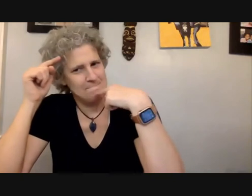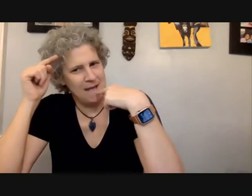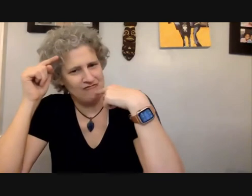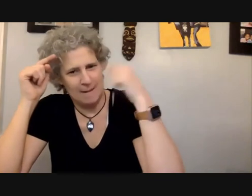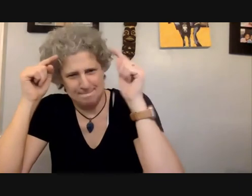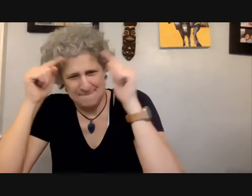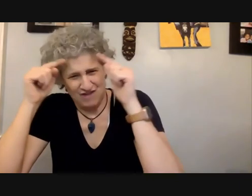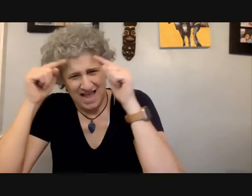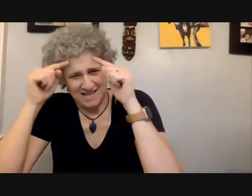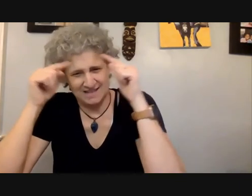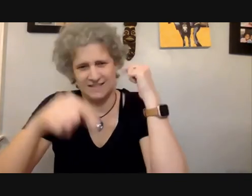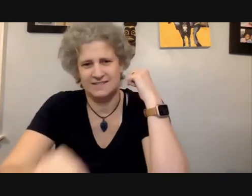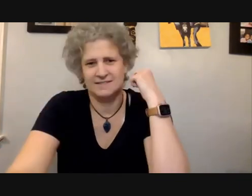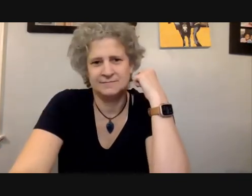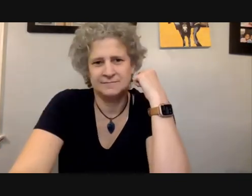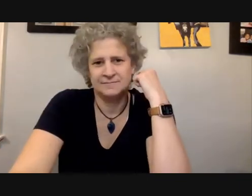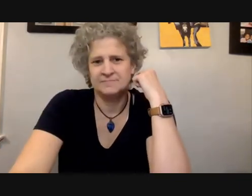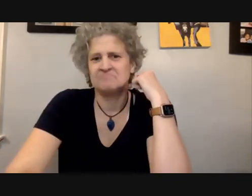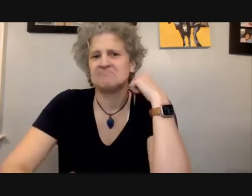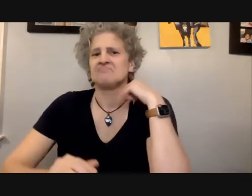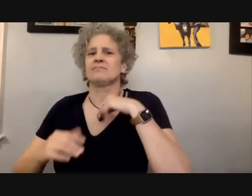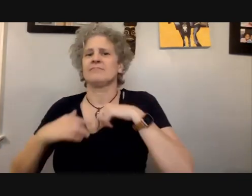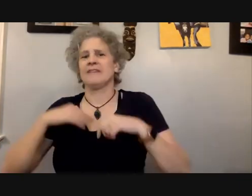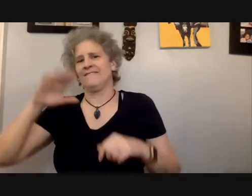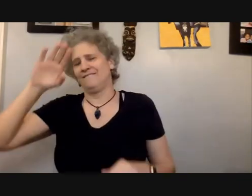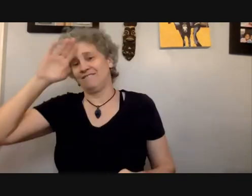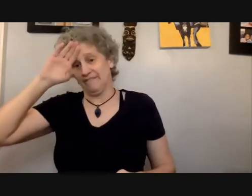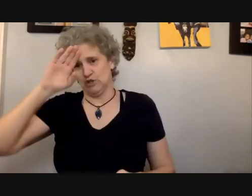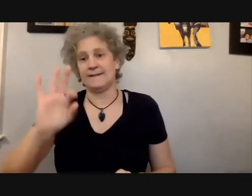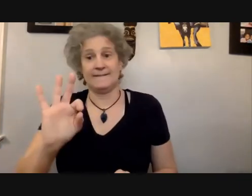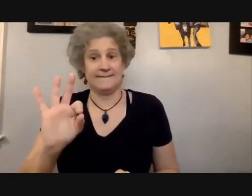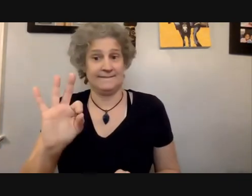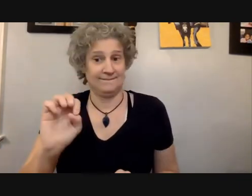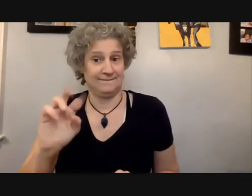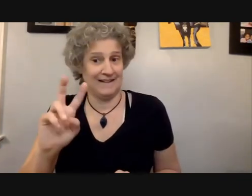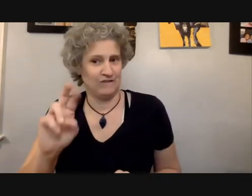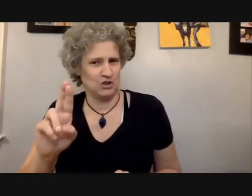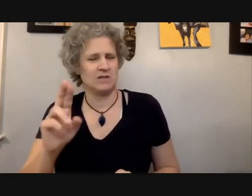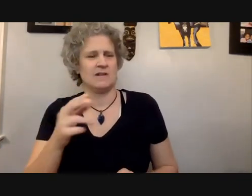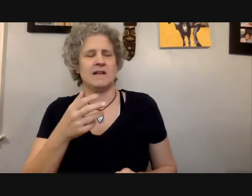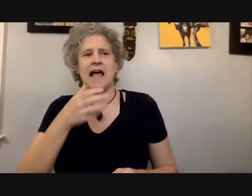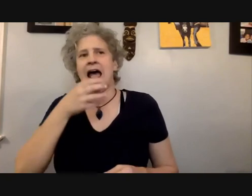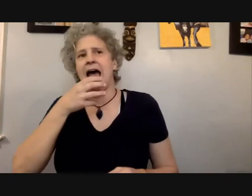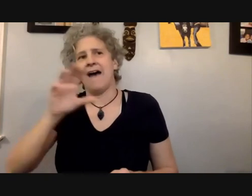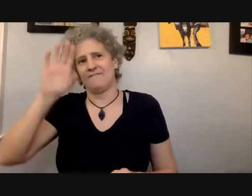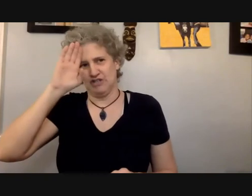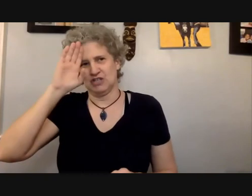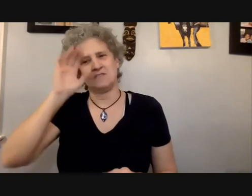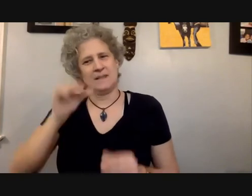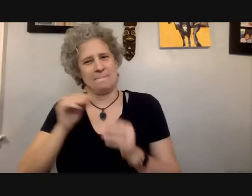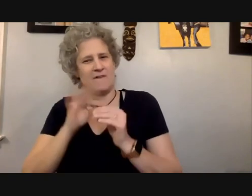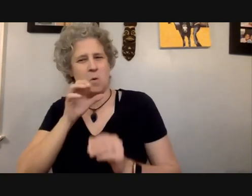mouth morpheme is really going to also show the severity, not just the change in the movement. Fever.